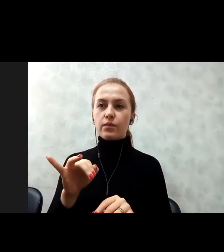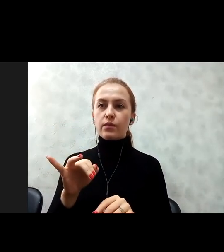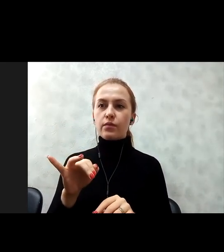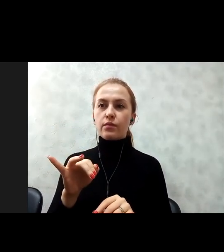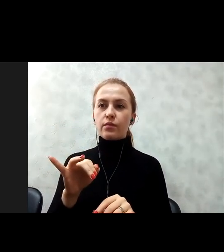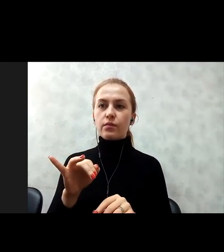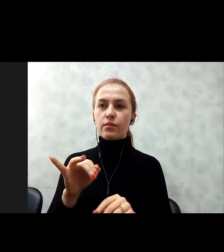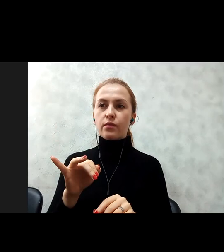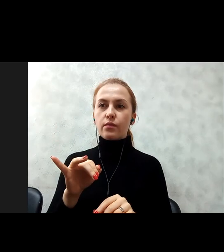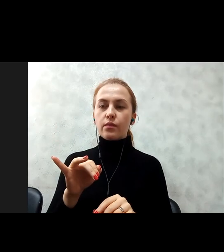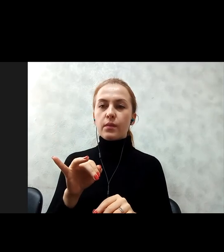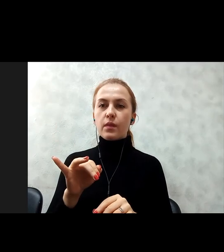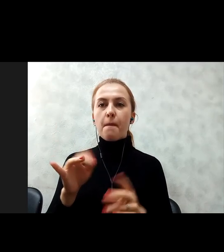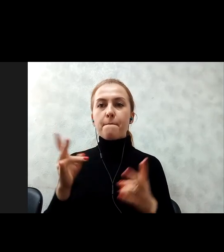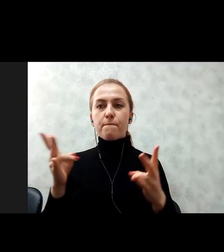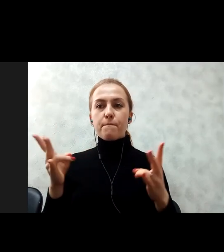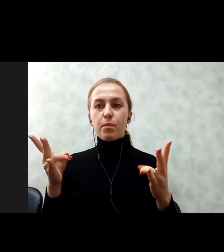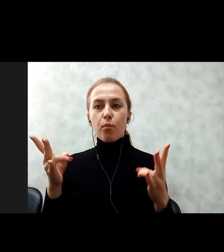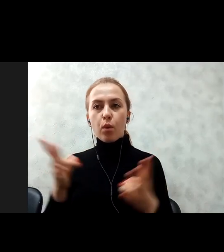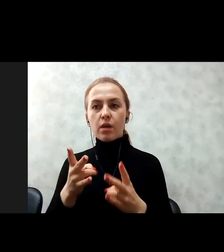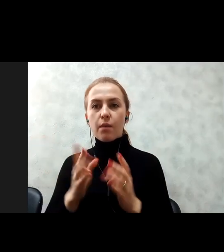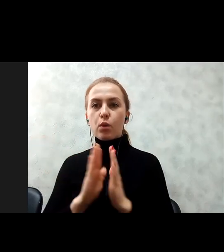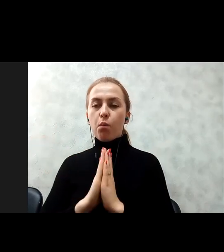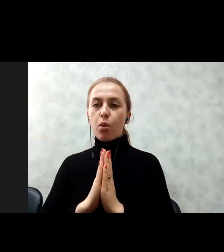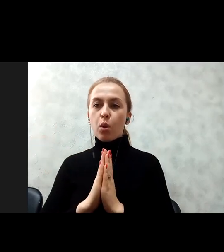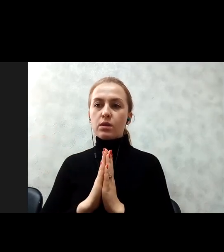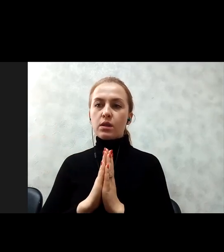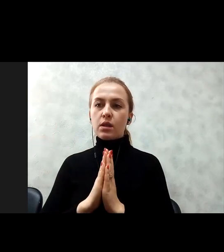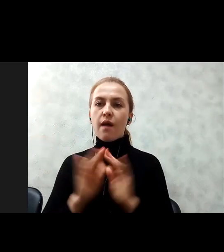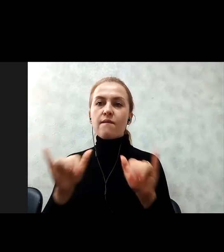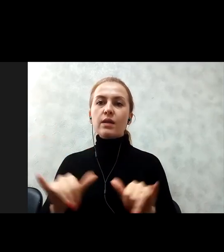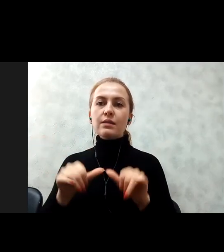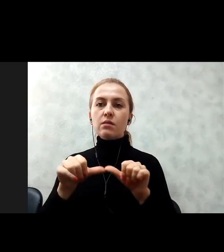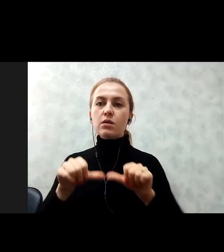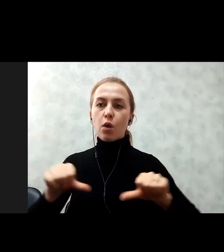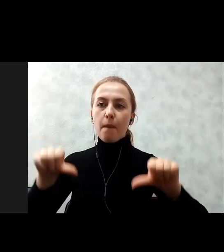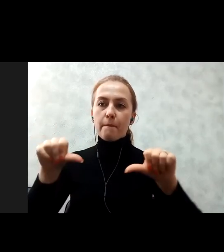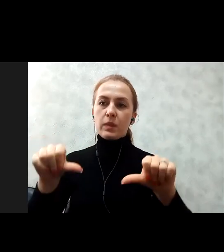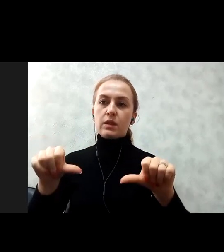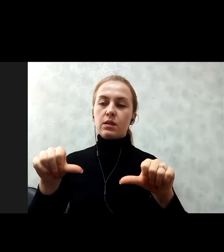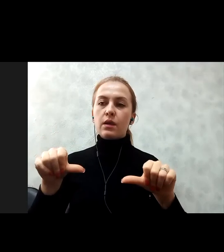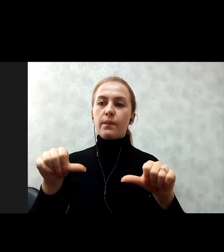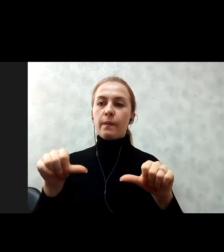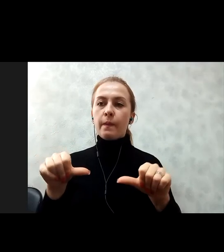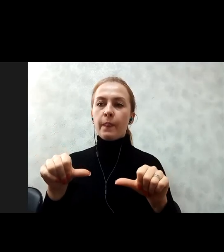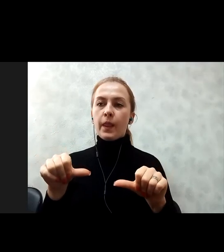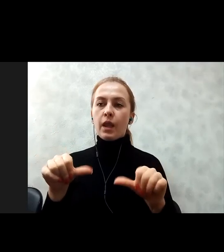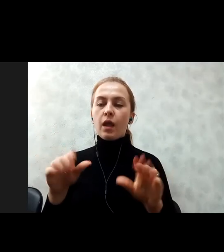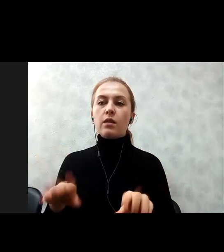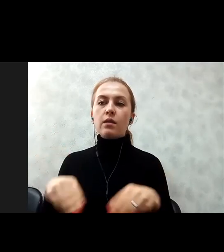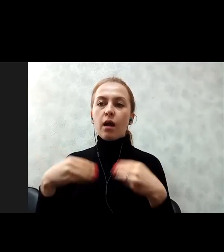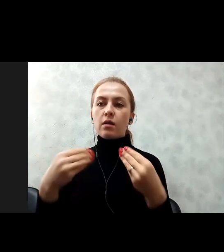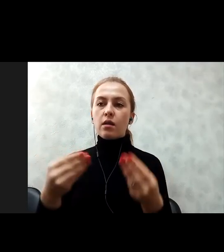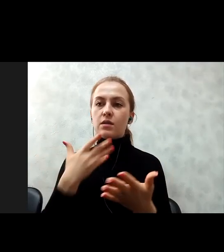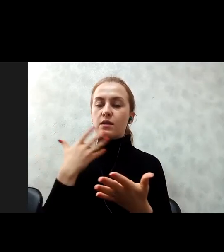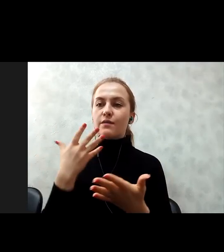election code, will there be a need to seek